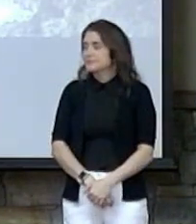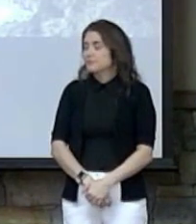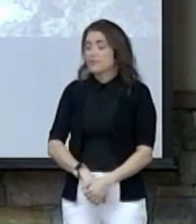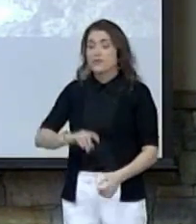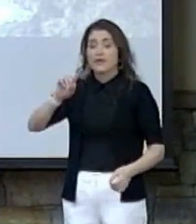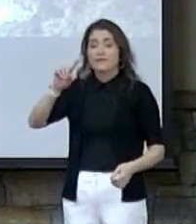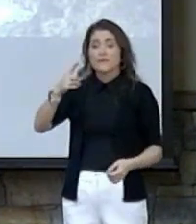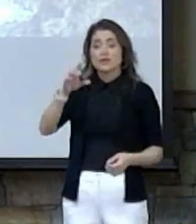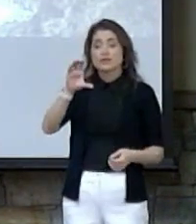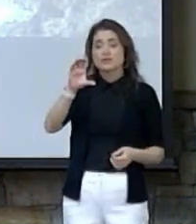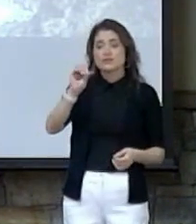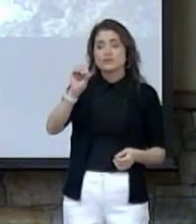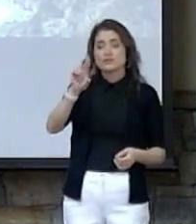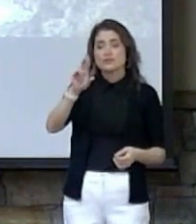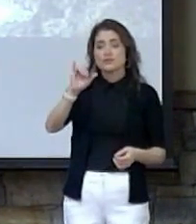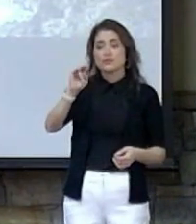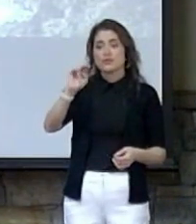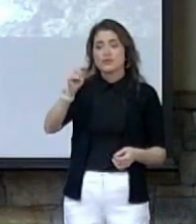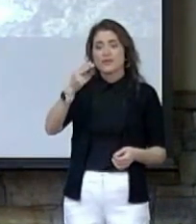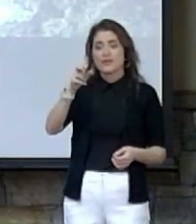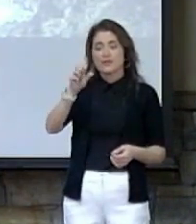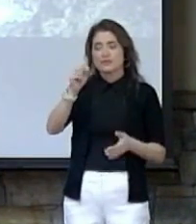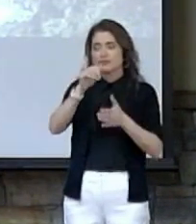First Corinthians 15, beginning in verse